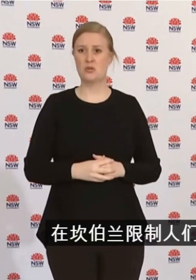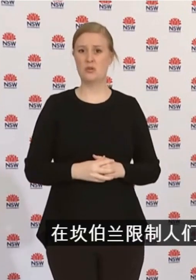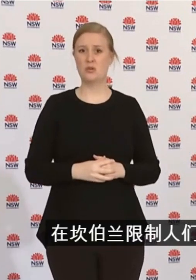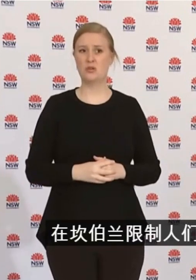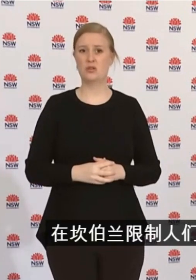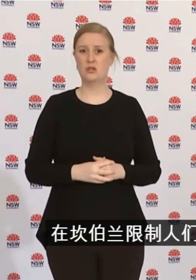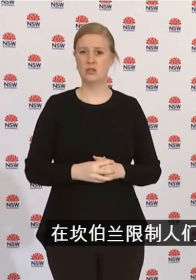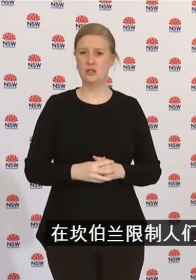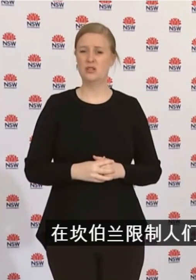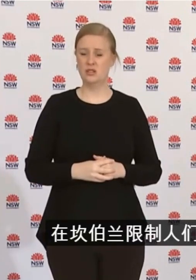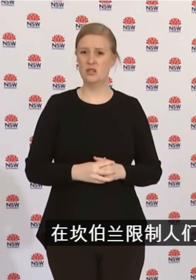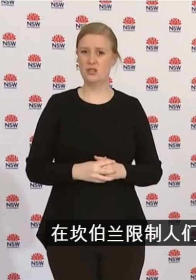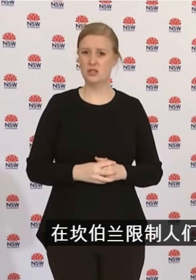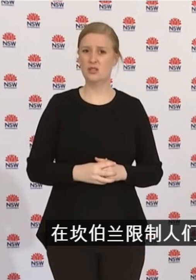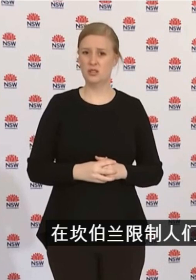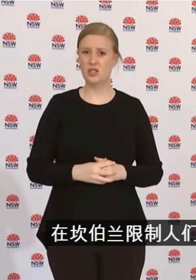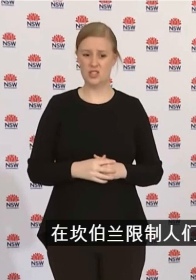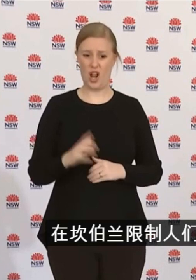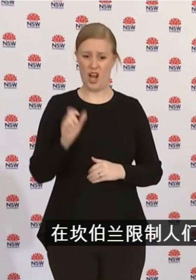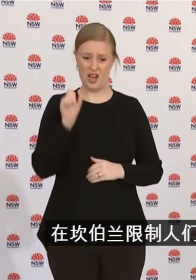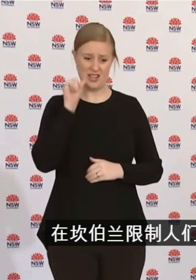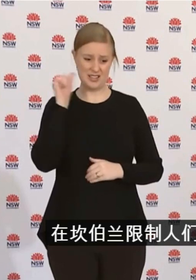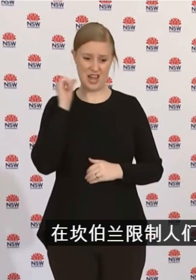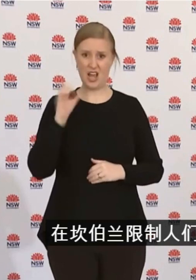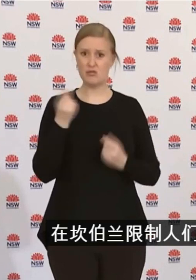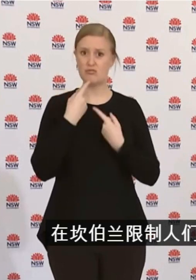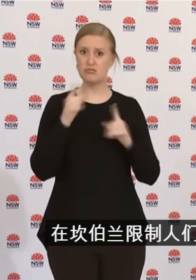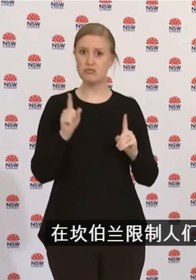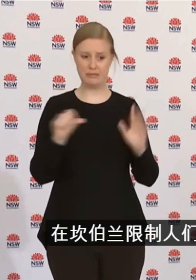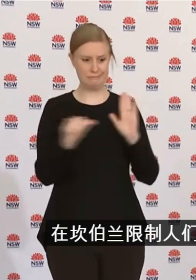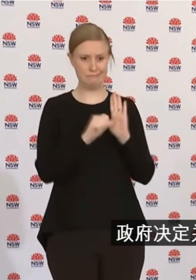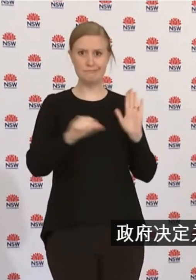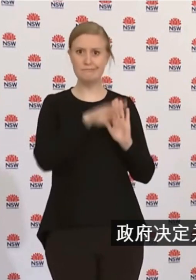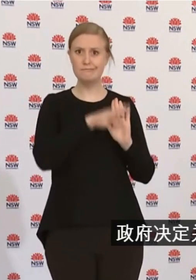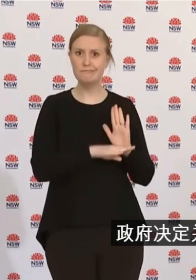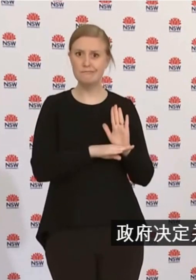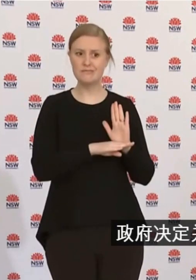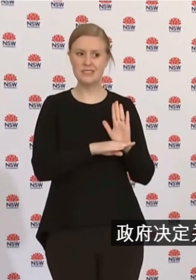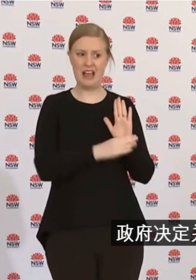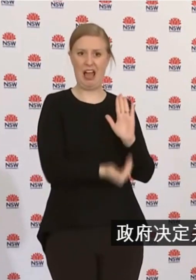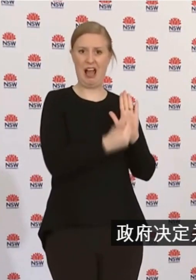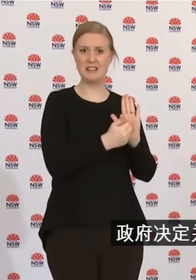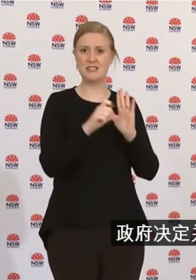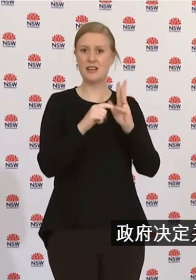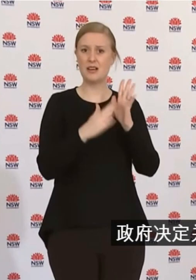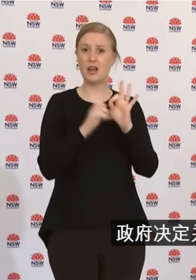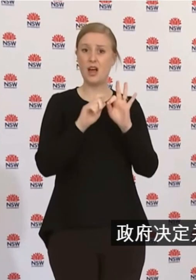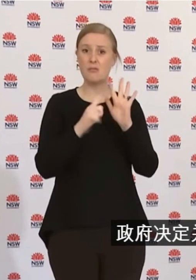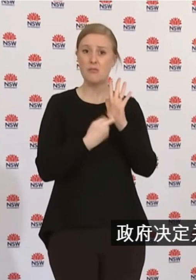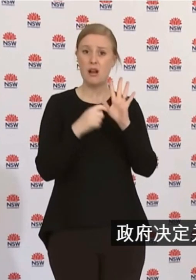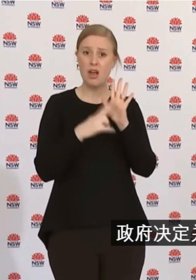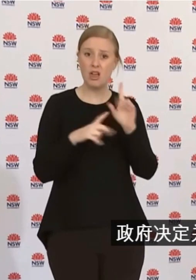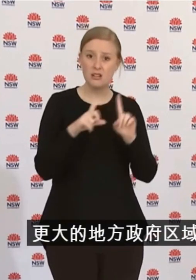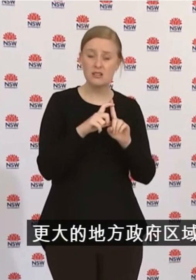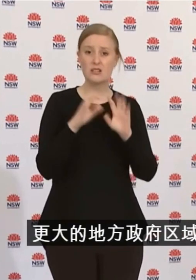on Cumberland? Limiting people's capacity to work is a horrific decision for a government. And to do that again